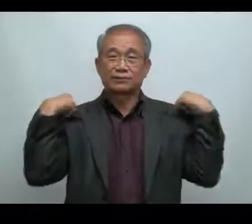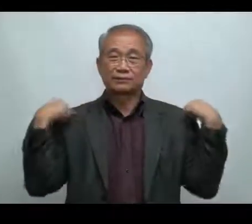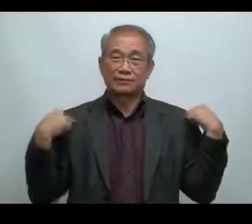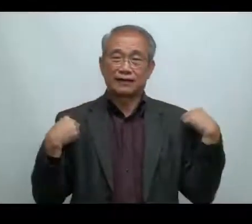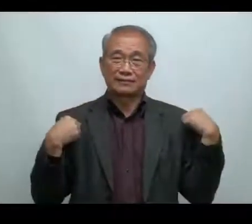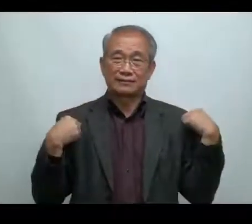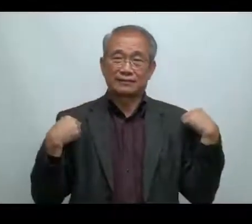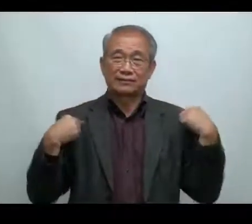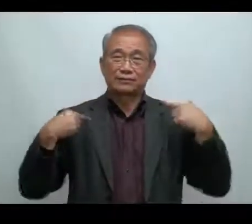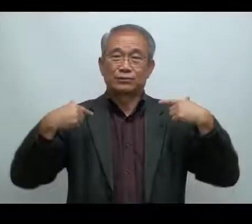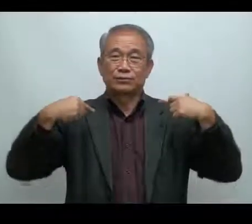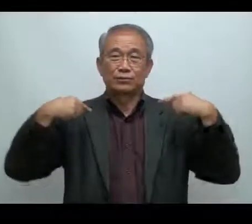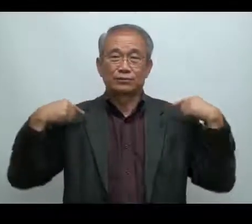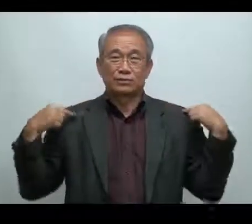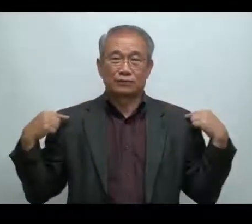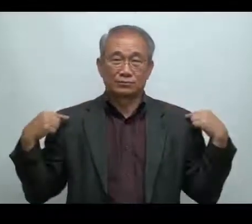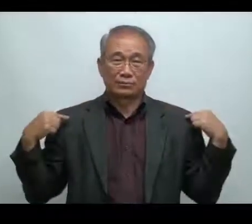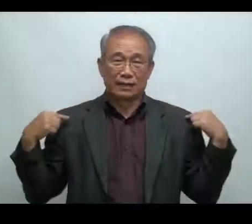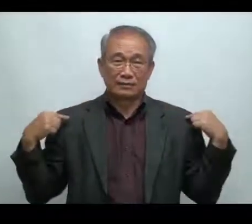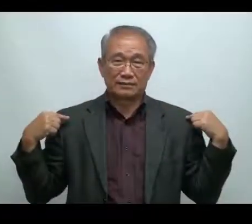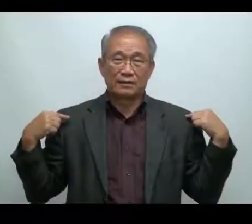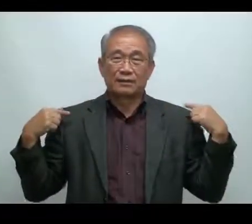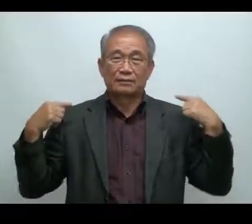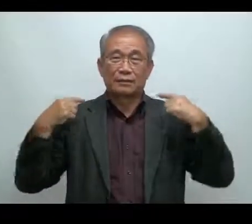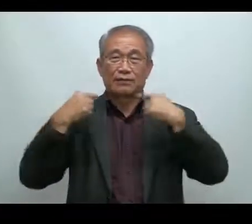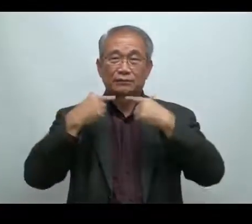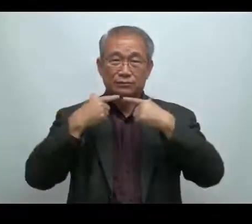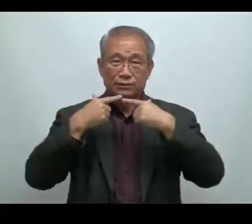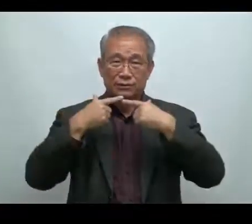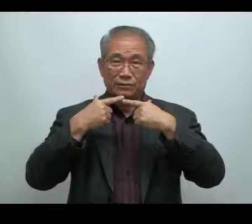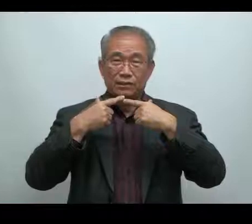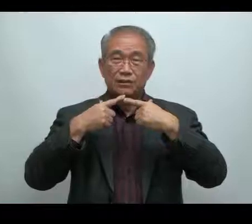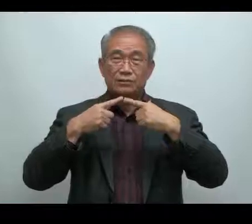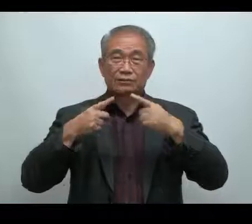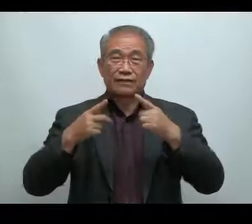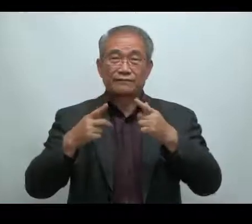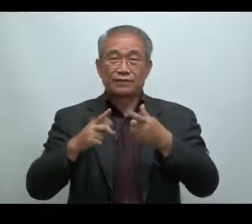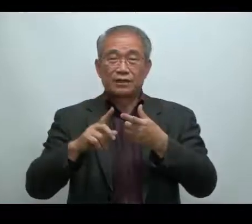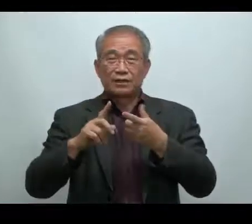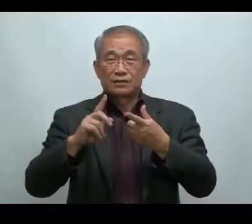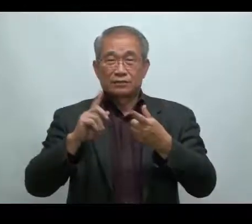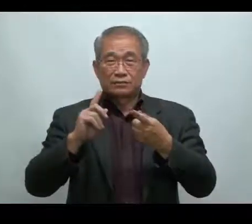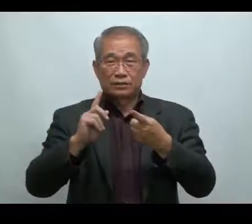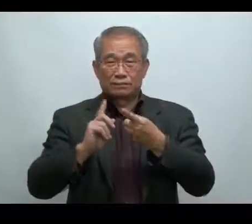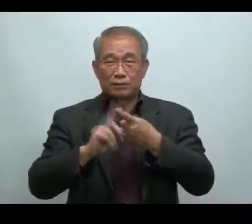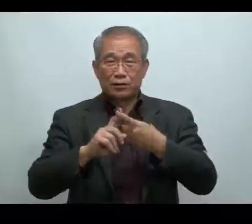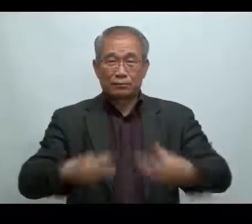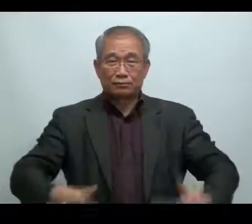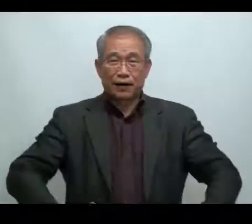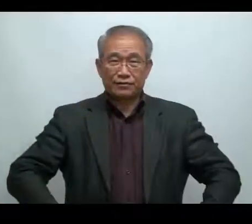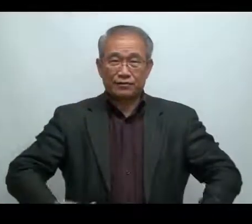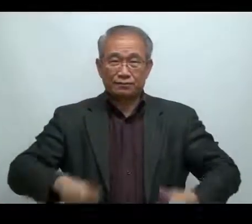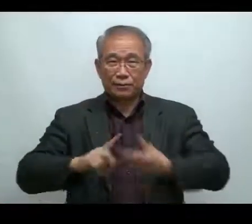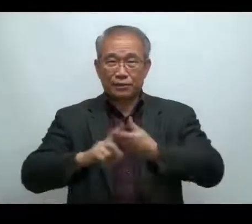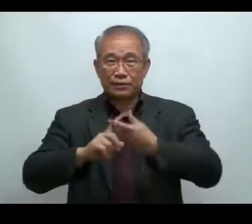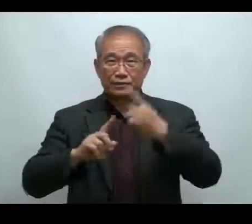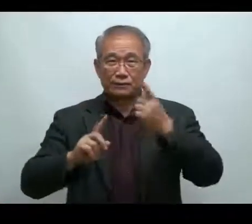be tightened. So your shoulder muscle will be tightened while doing so. So therefore, support, breath support is number